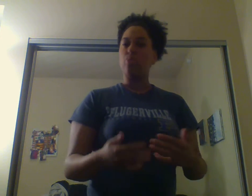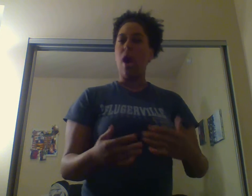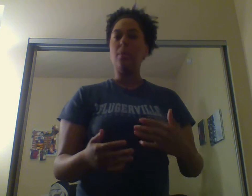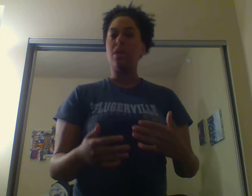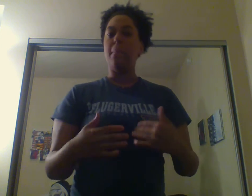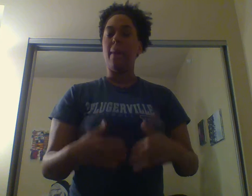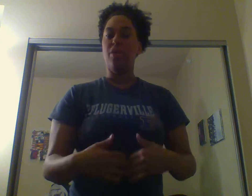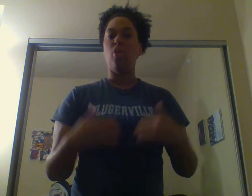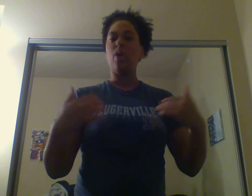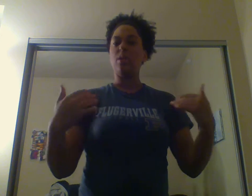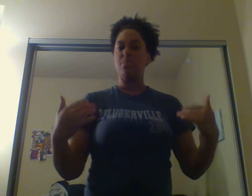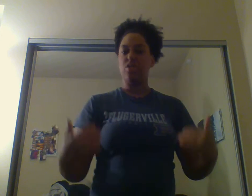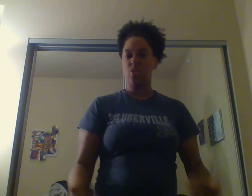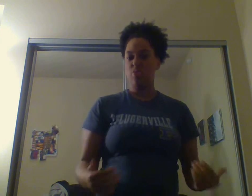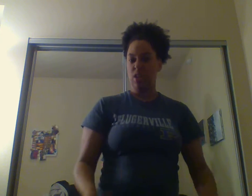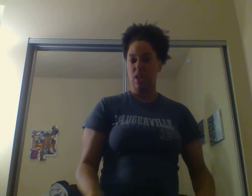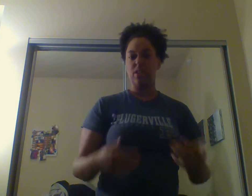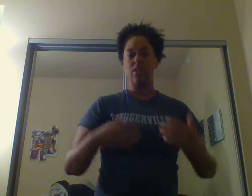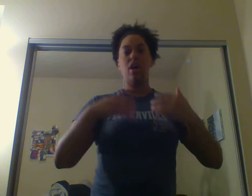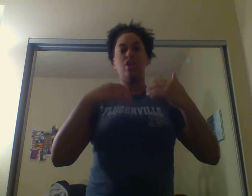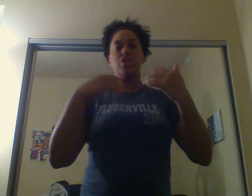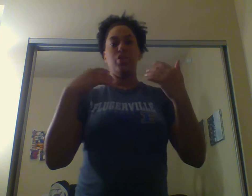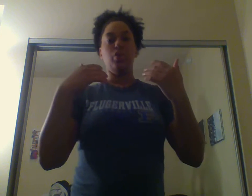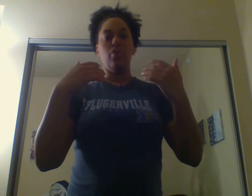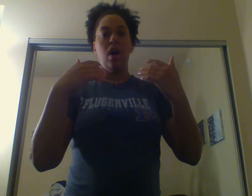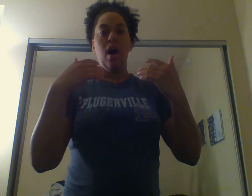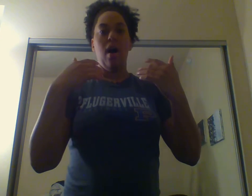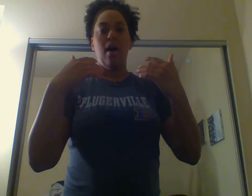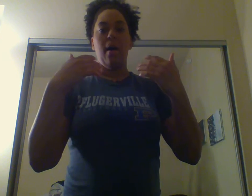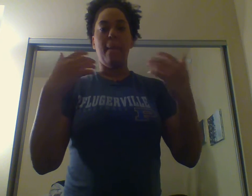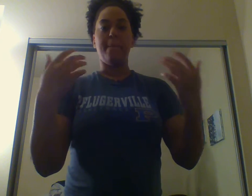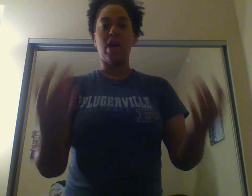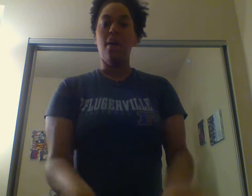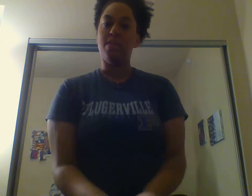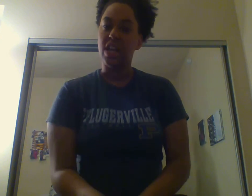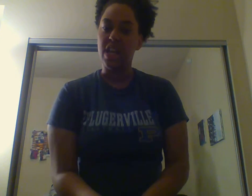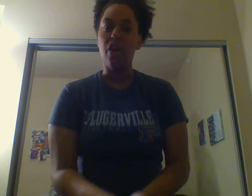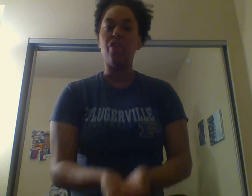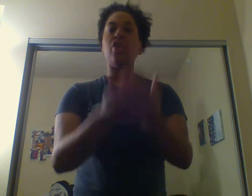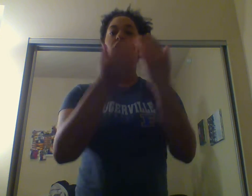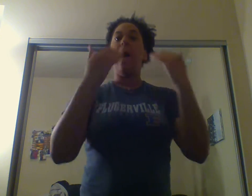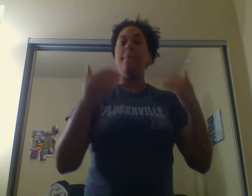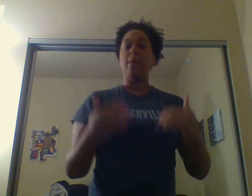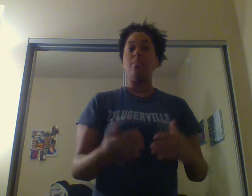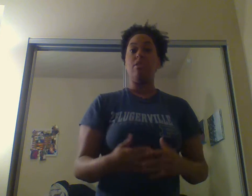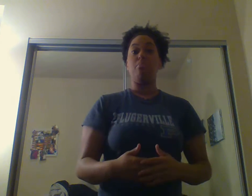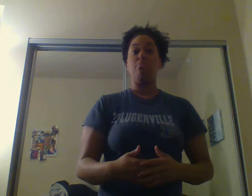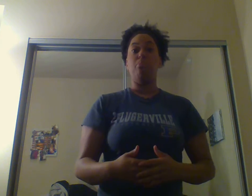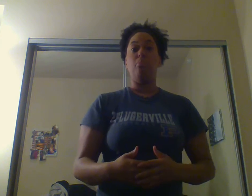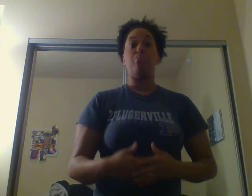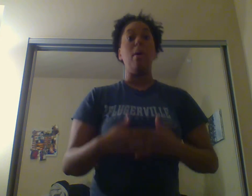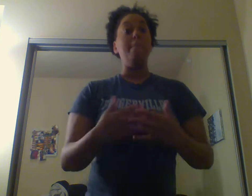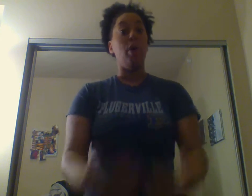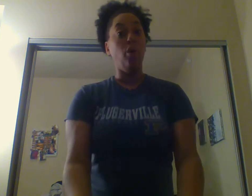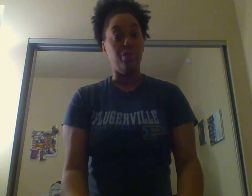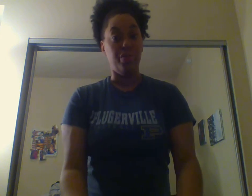would the minority be so reluctant to uh, come together and maybe promote